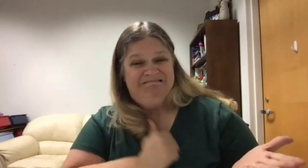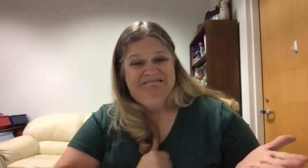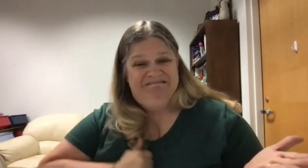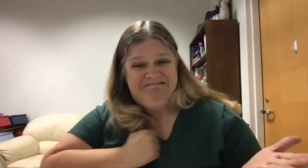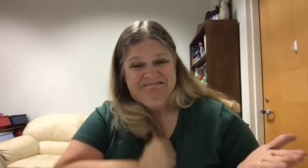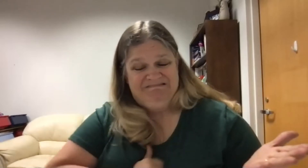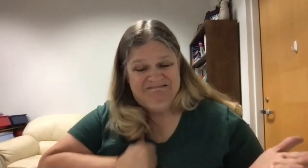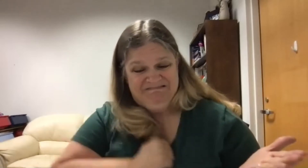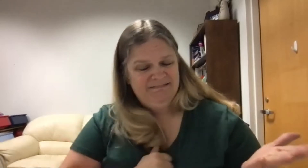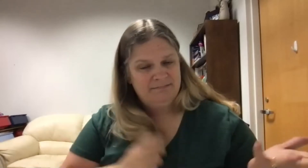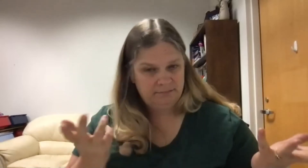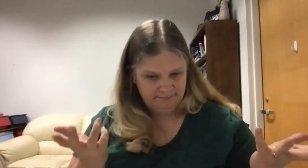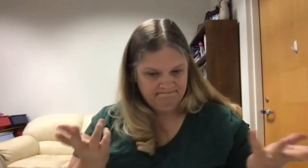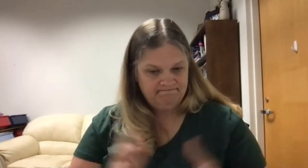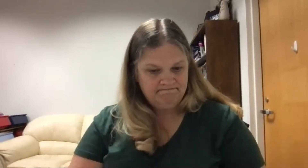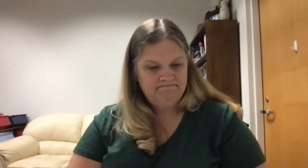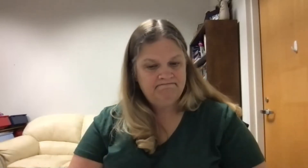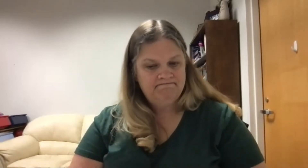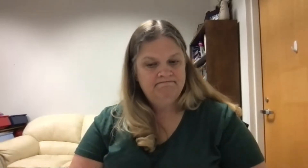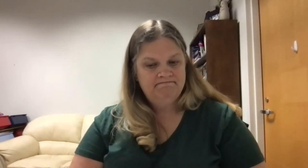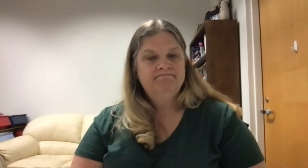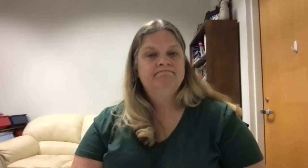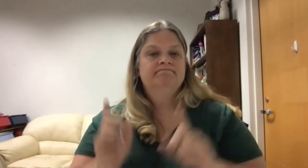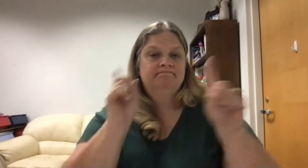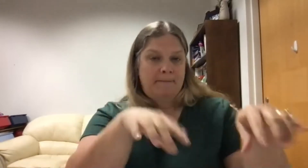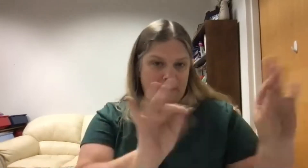the residential treatment program, and they said, "I'm so sorry."